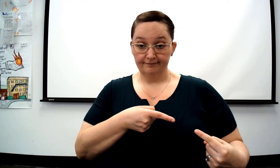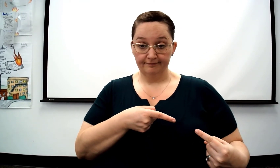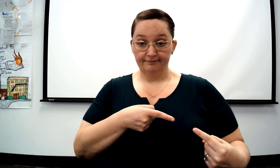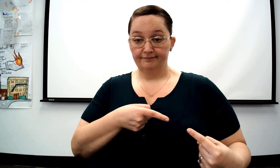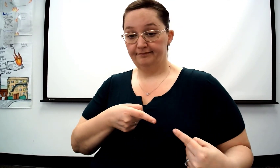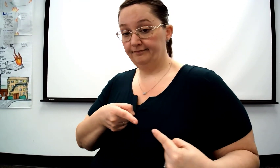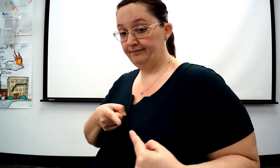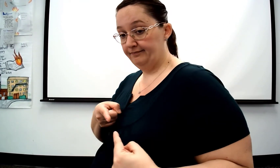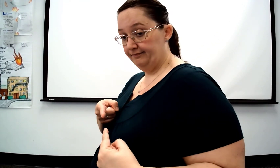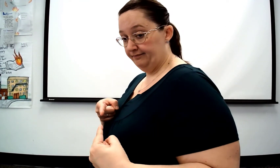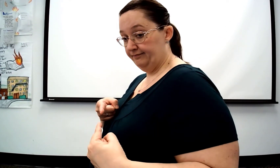hip.